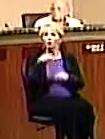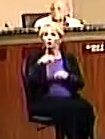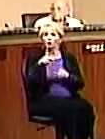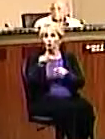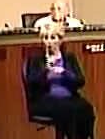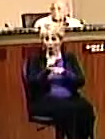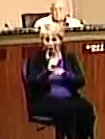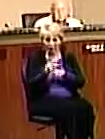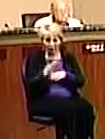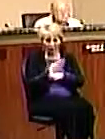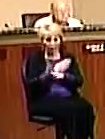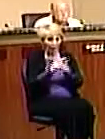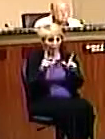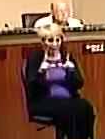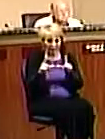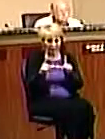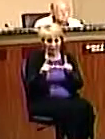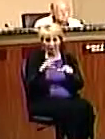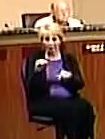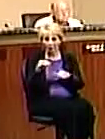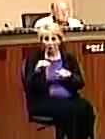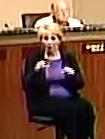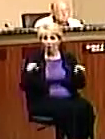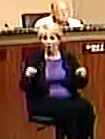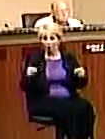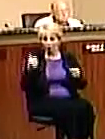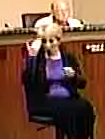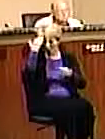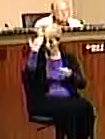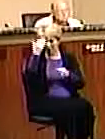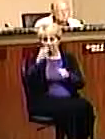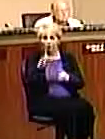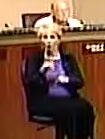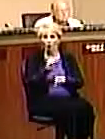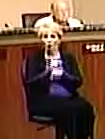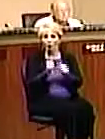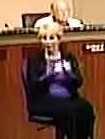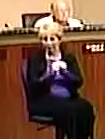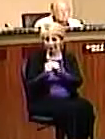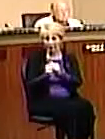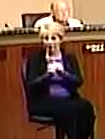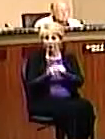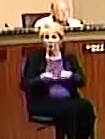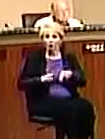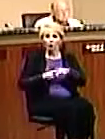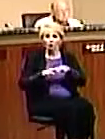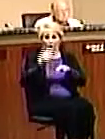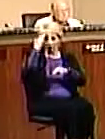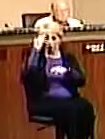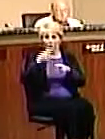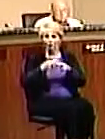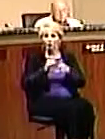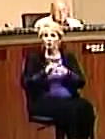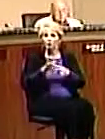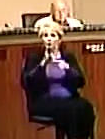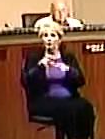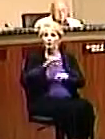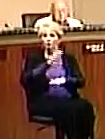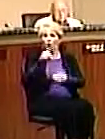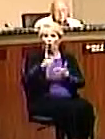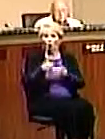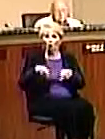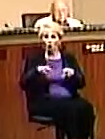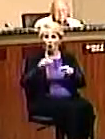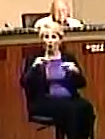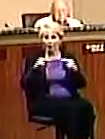improved licensing efforts, and motorist awareness, and whereas by working together to increase knowledge of the special needs of all road